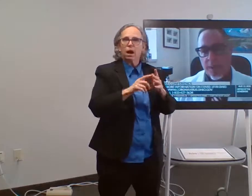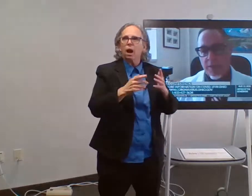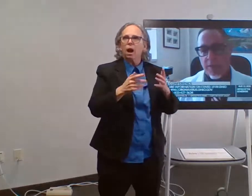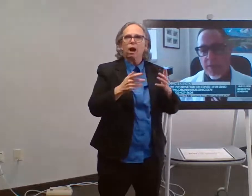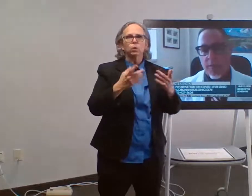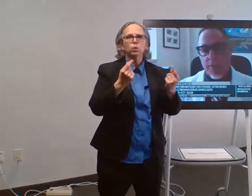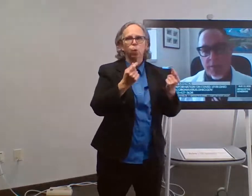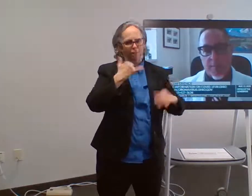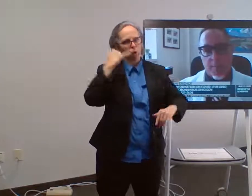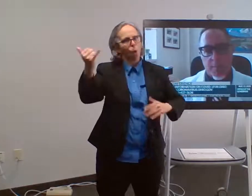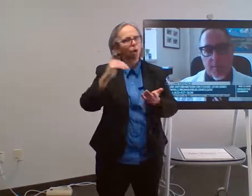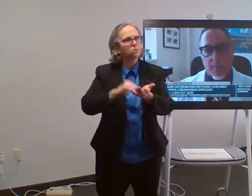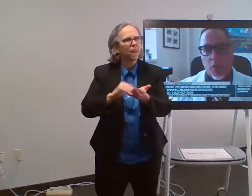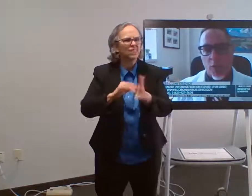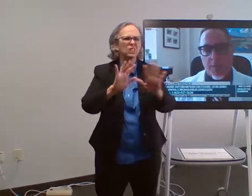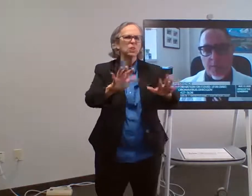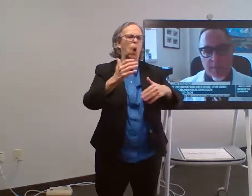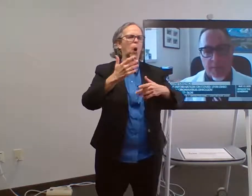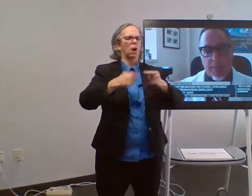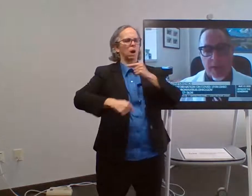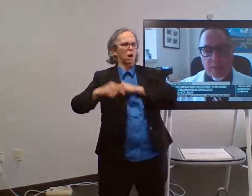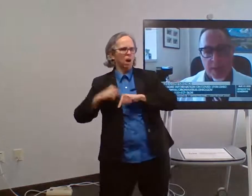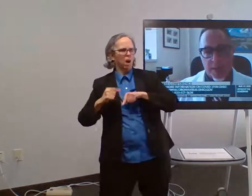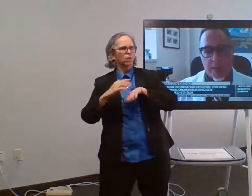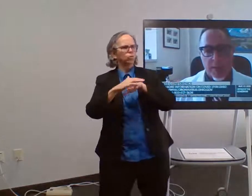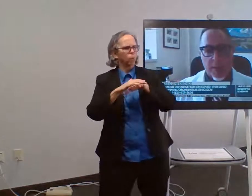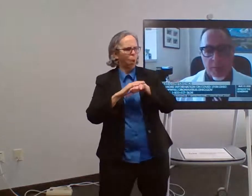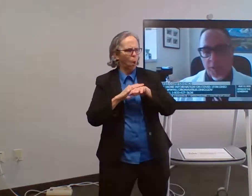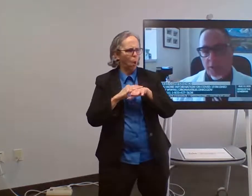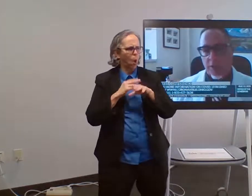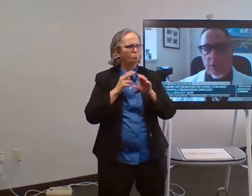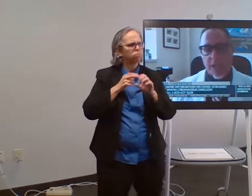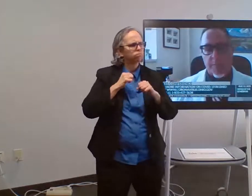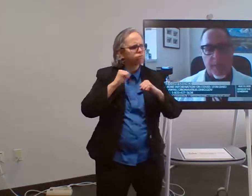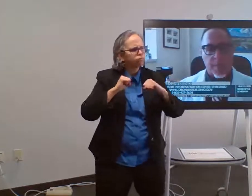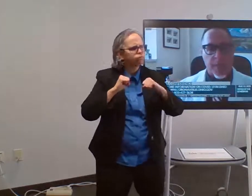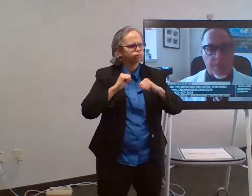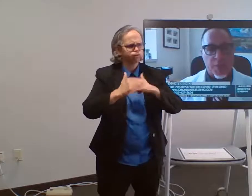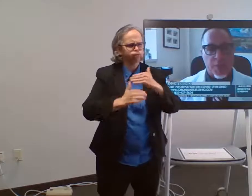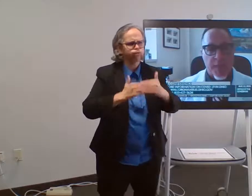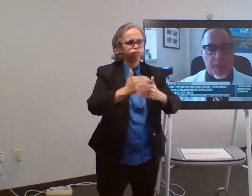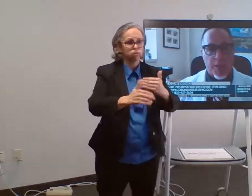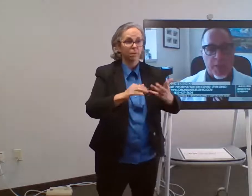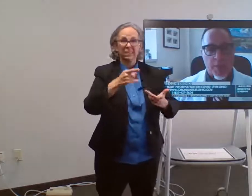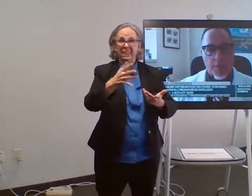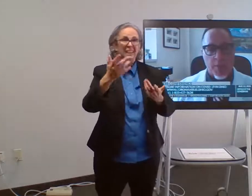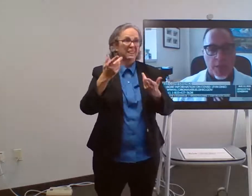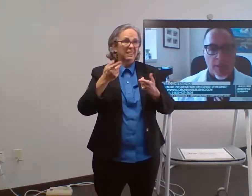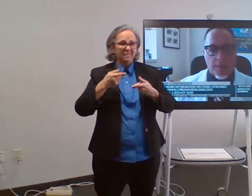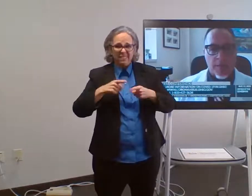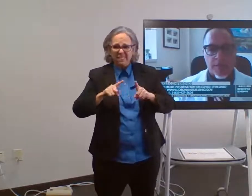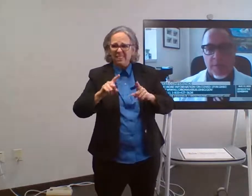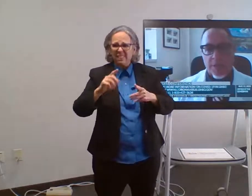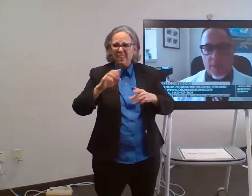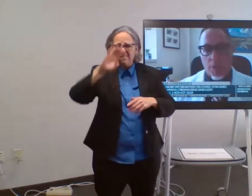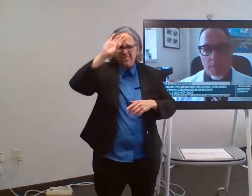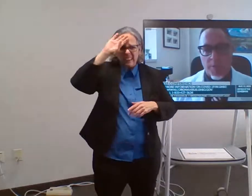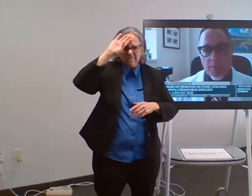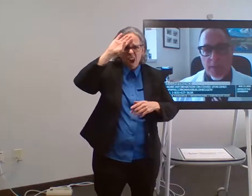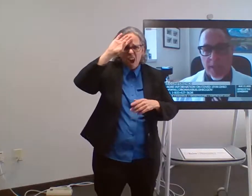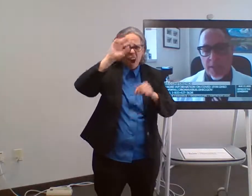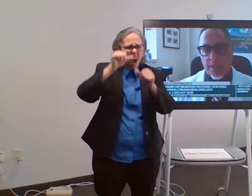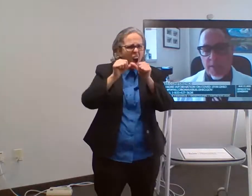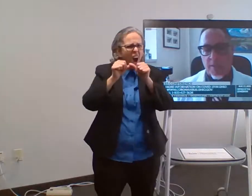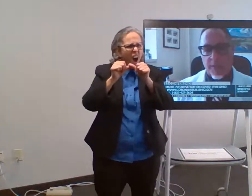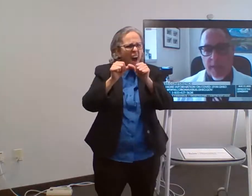that have significant viral symptoms, meaning prolonged fever, bed rest, we certainly in our hospitalized patients, we're evaluating their heart. But if somebody's at home